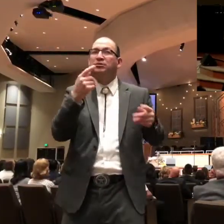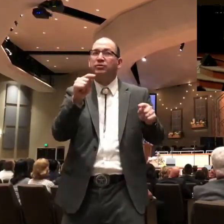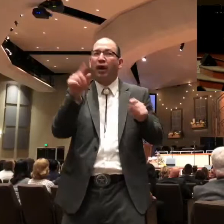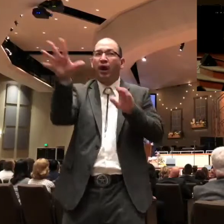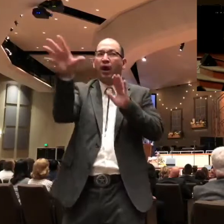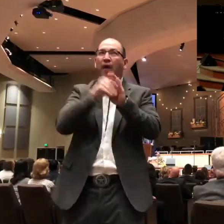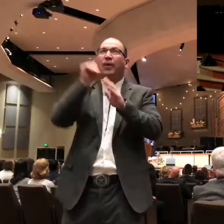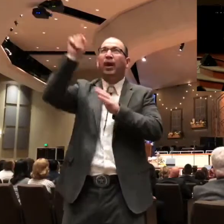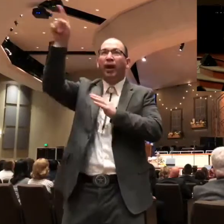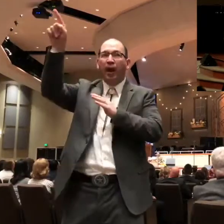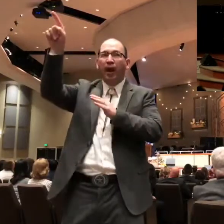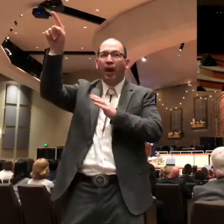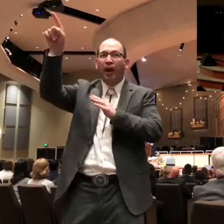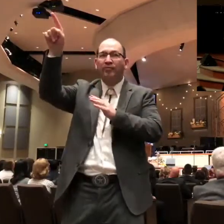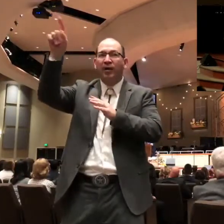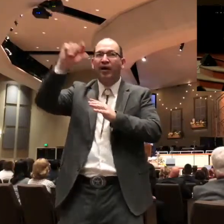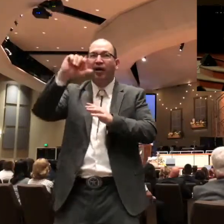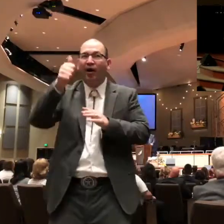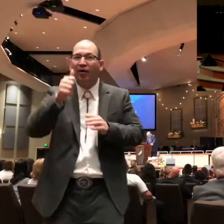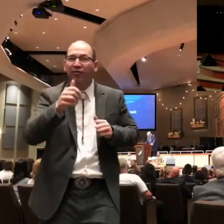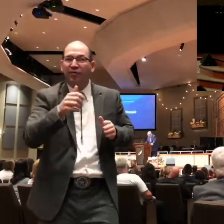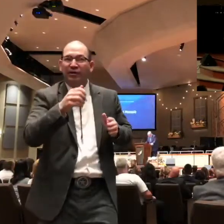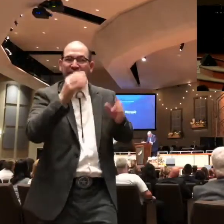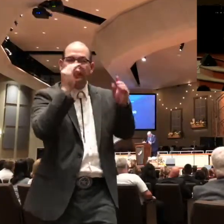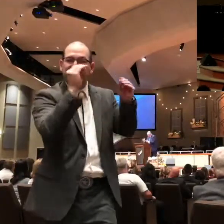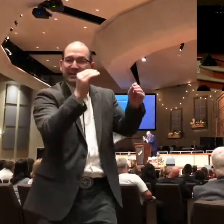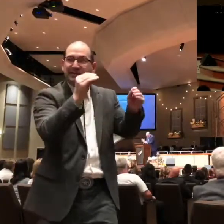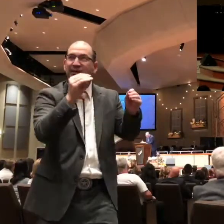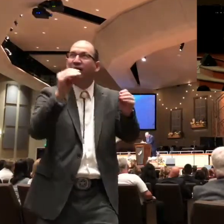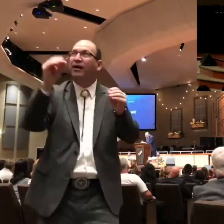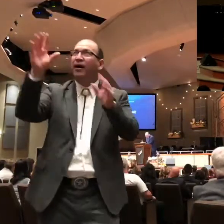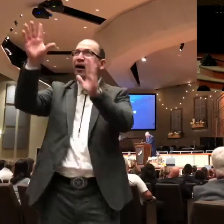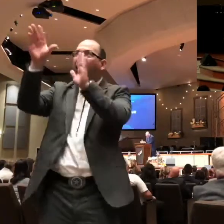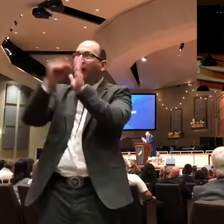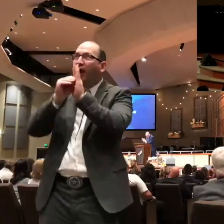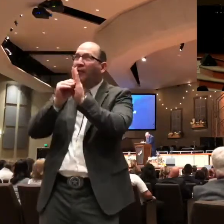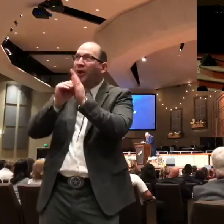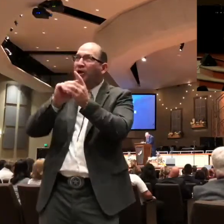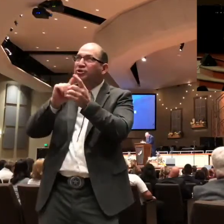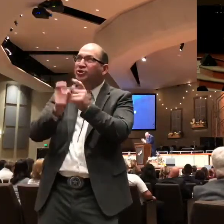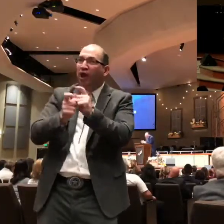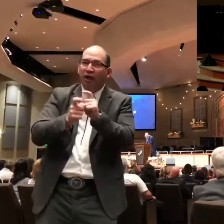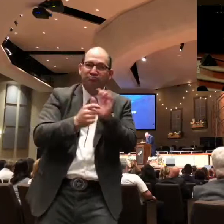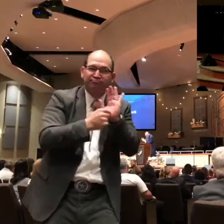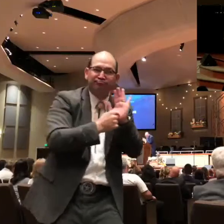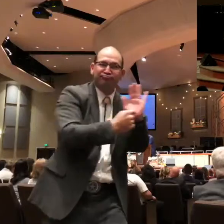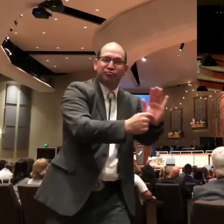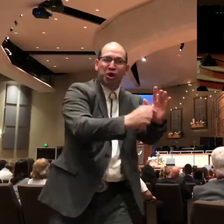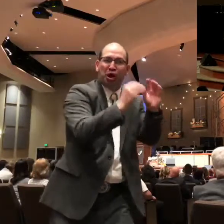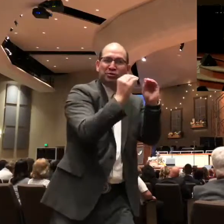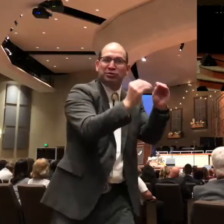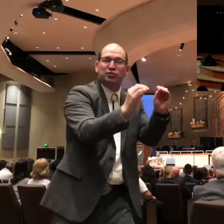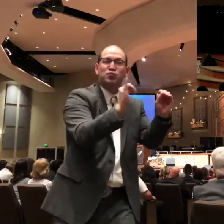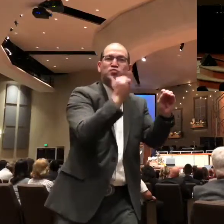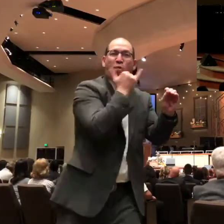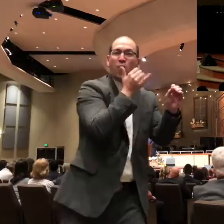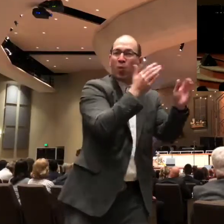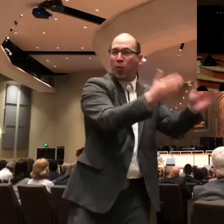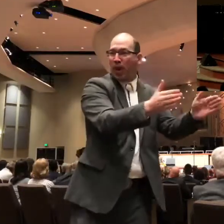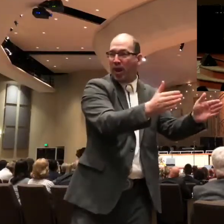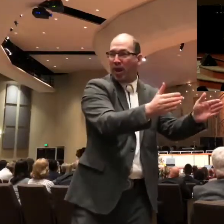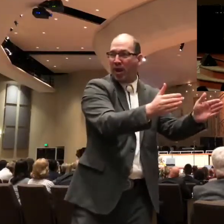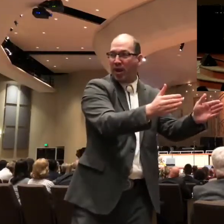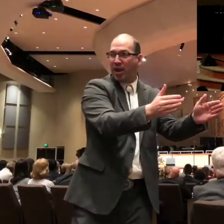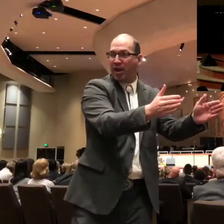is to promote a lie and resist the truth of God's word. They deny the authority of the Bible and substitute human wisdom and